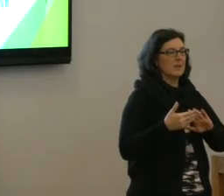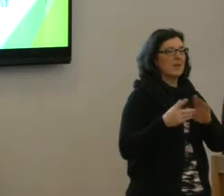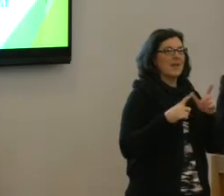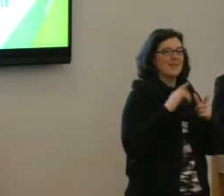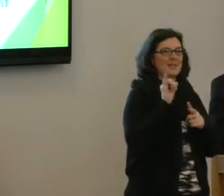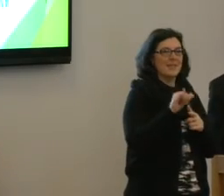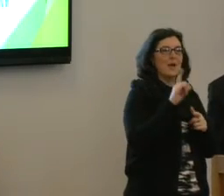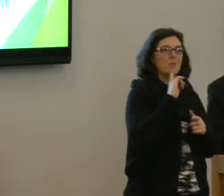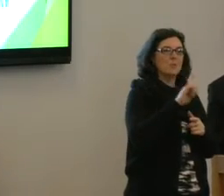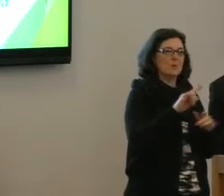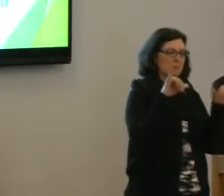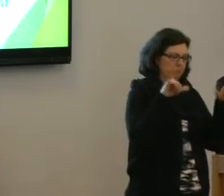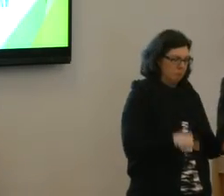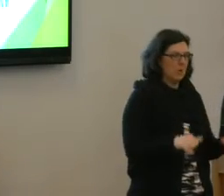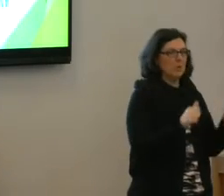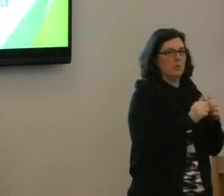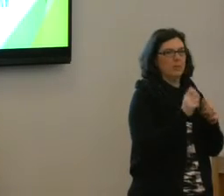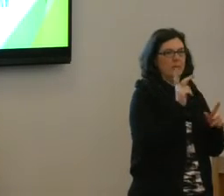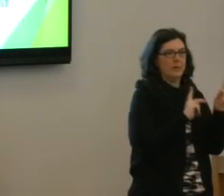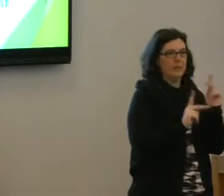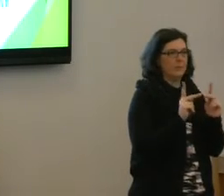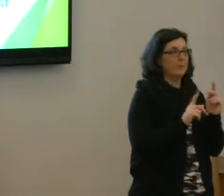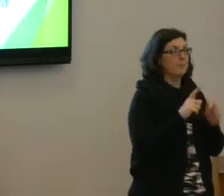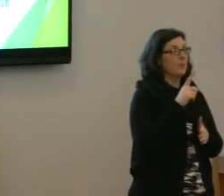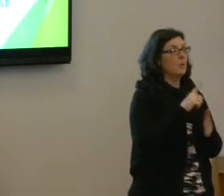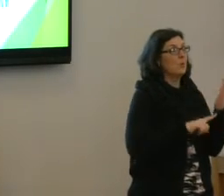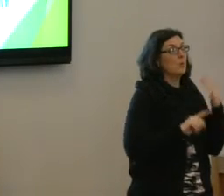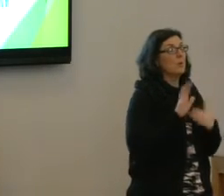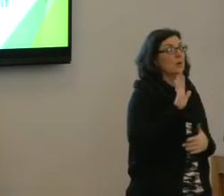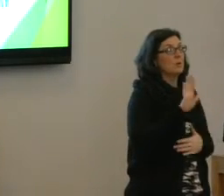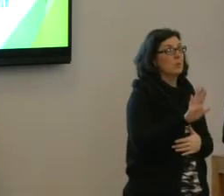people. So what are yours?